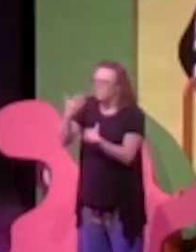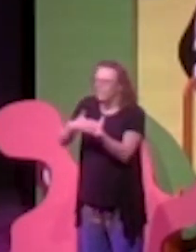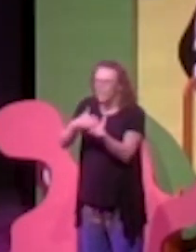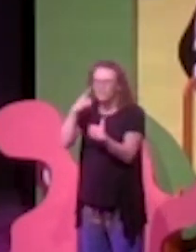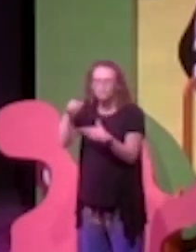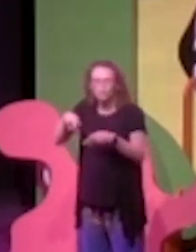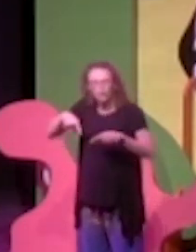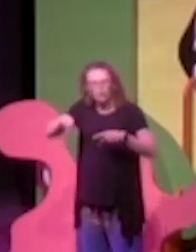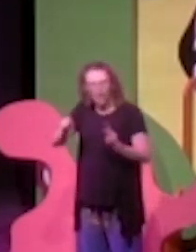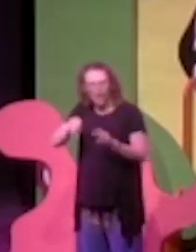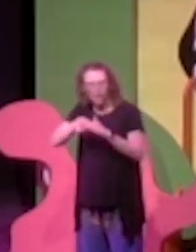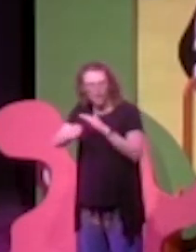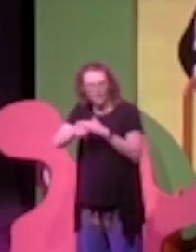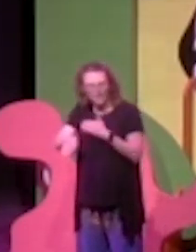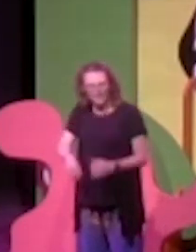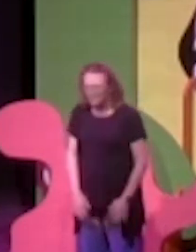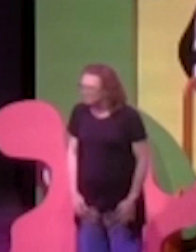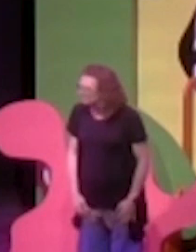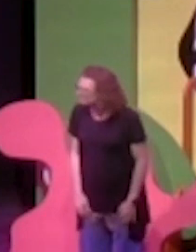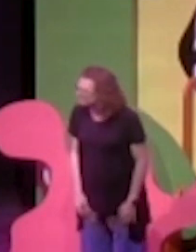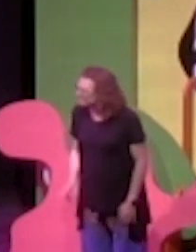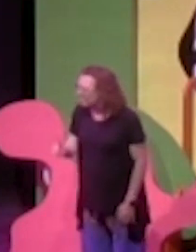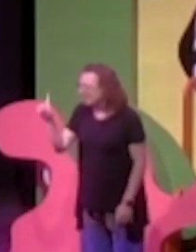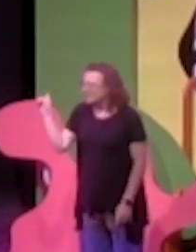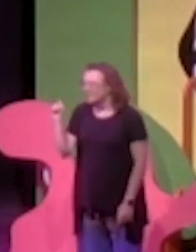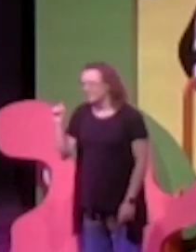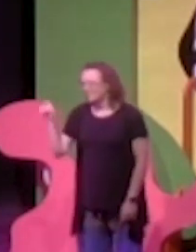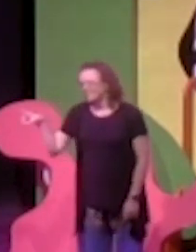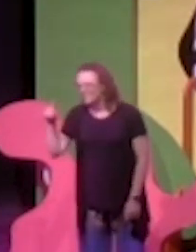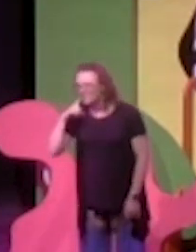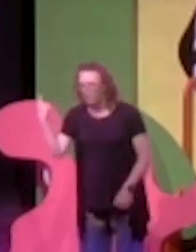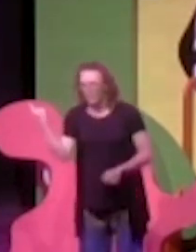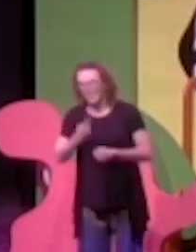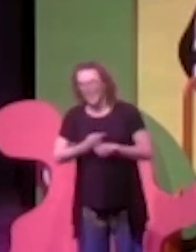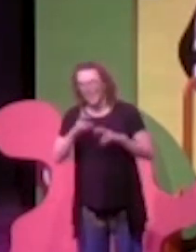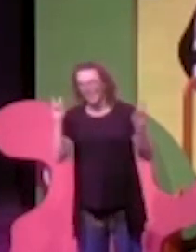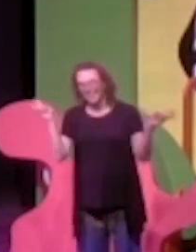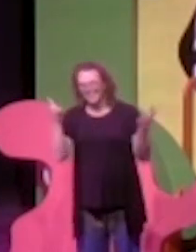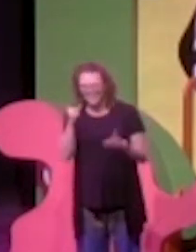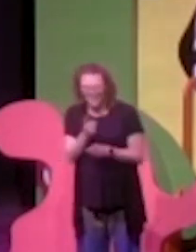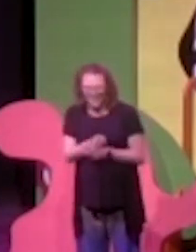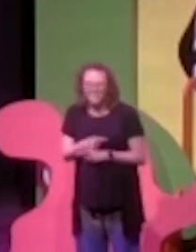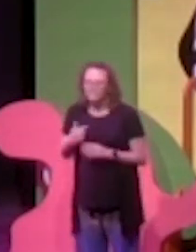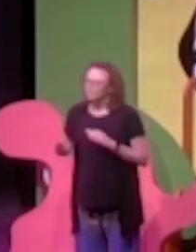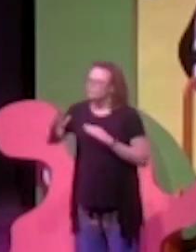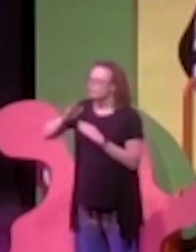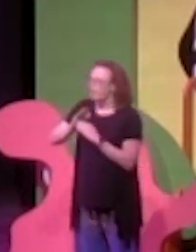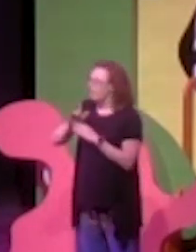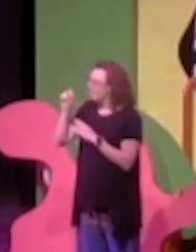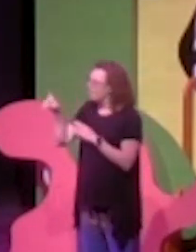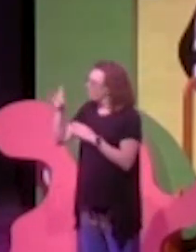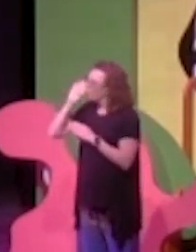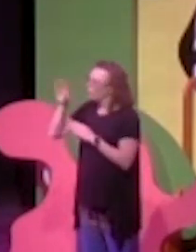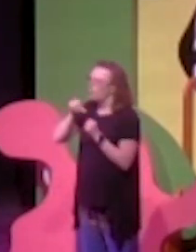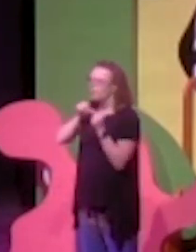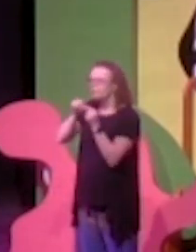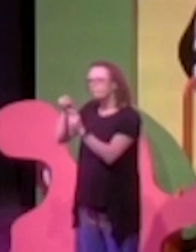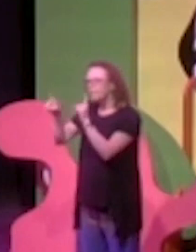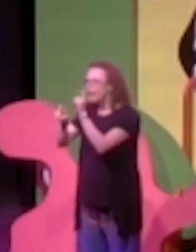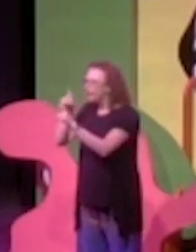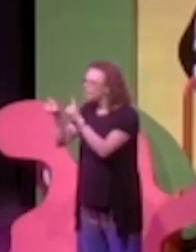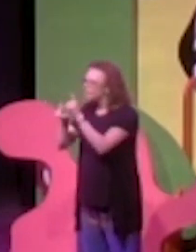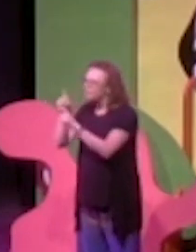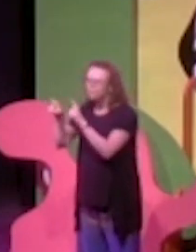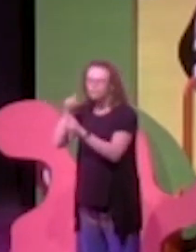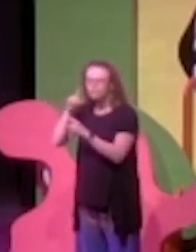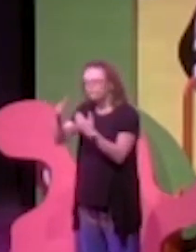That's a big question, I know, but it's sort of the question of the day. It's the question that all of us are going to continue to be asked for